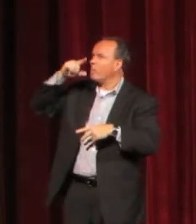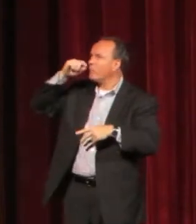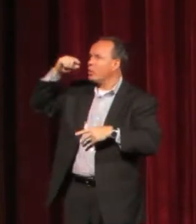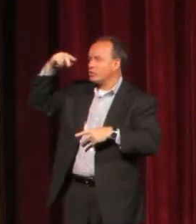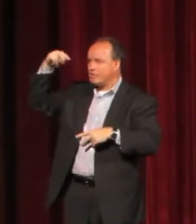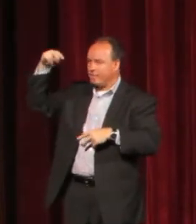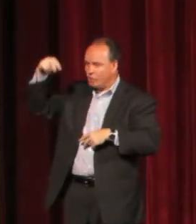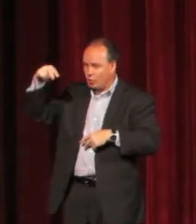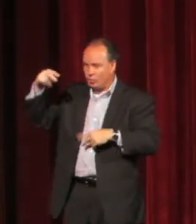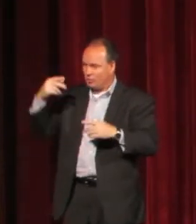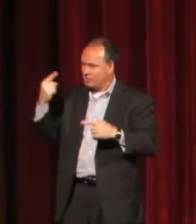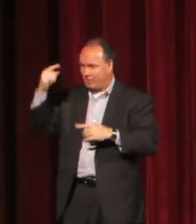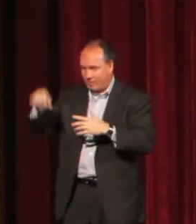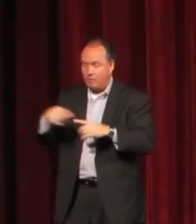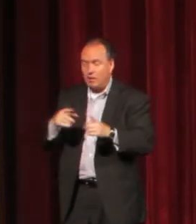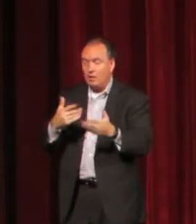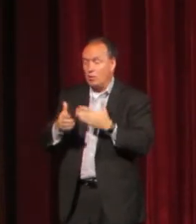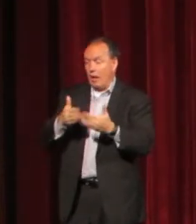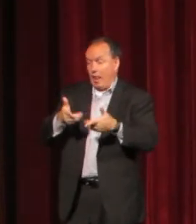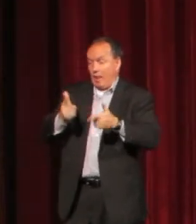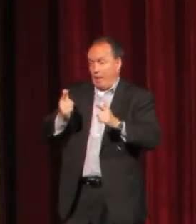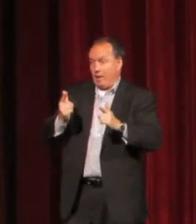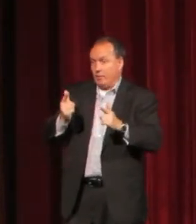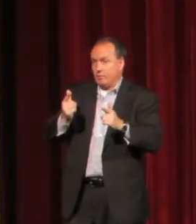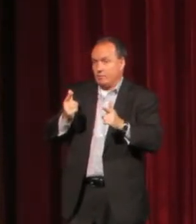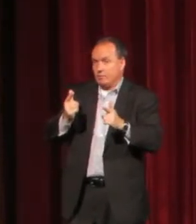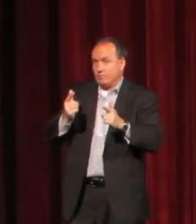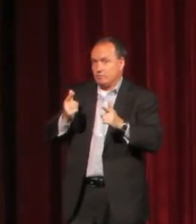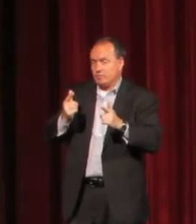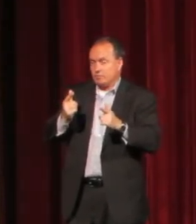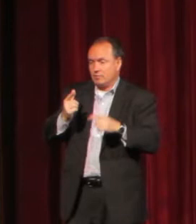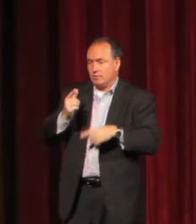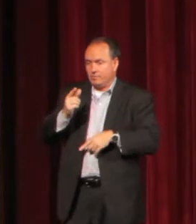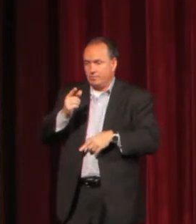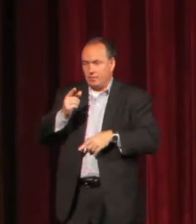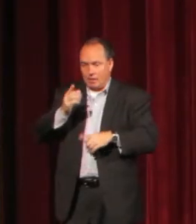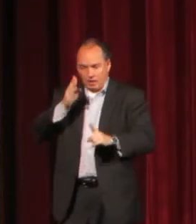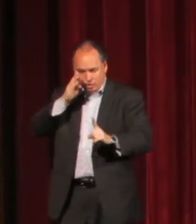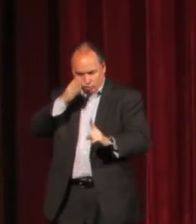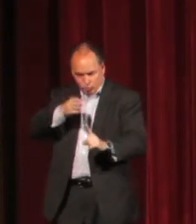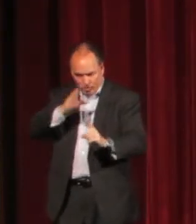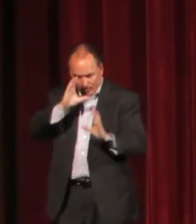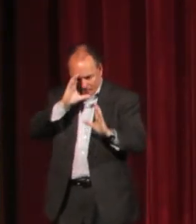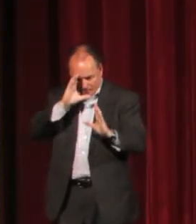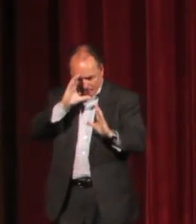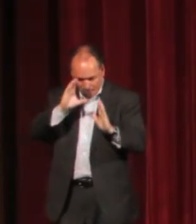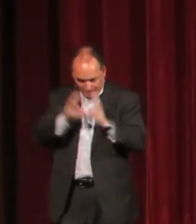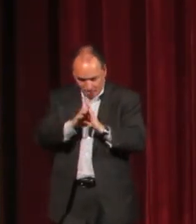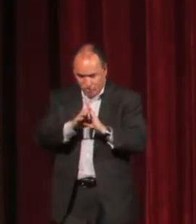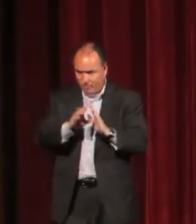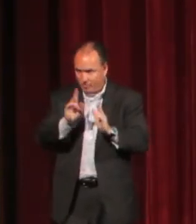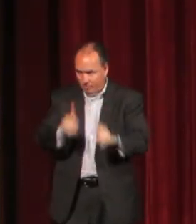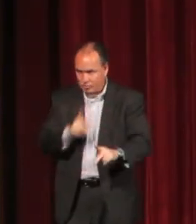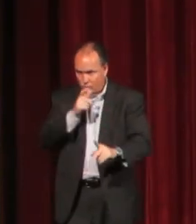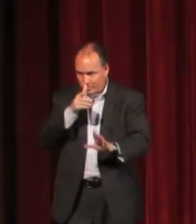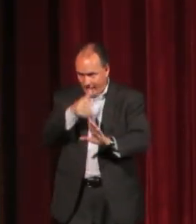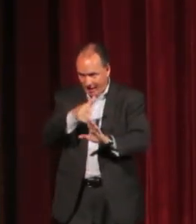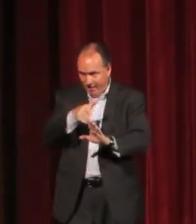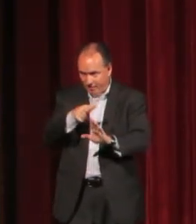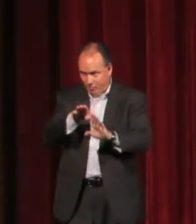view. What that allows is a straight picture of the person that is at the door.